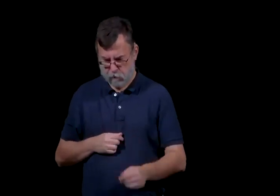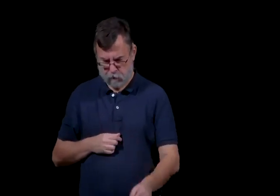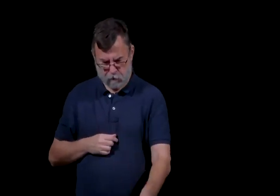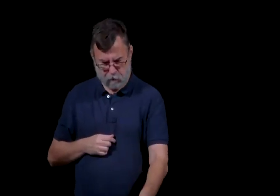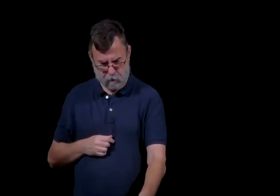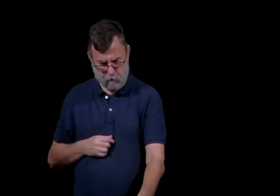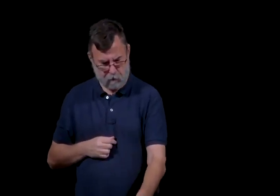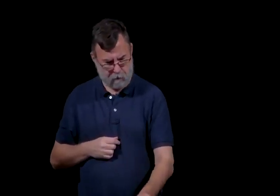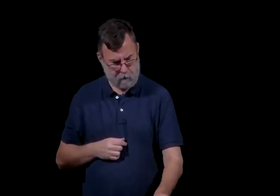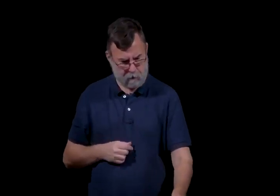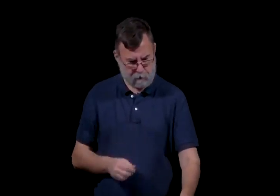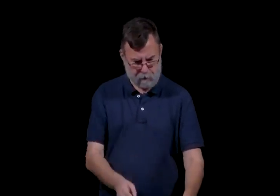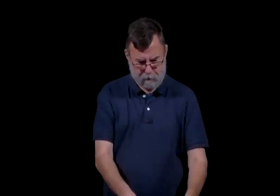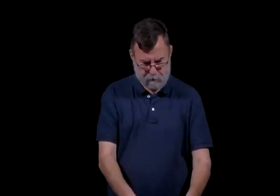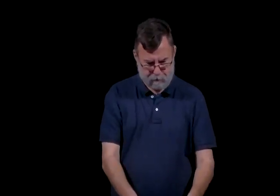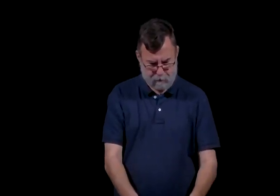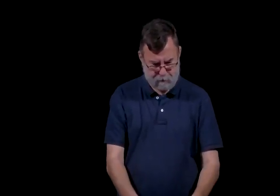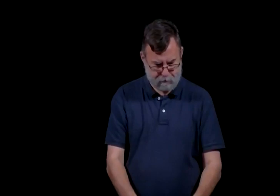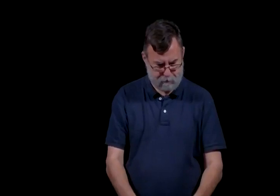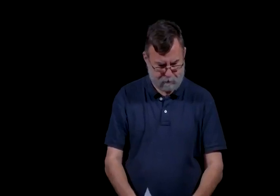He helps you to make the right decisions.